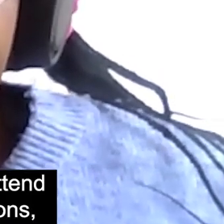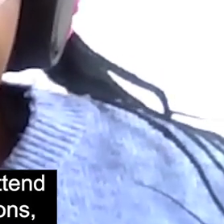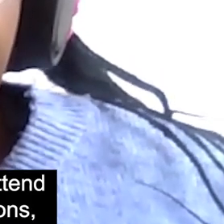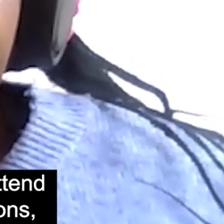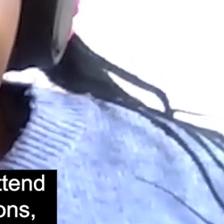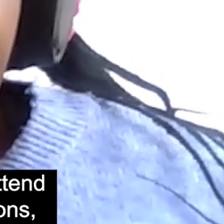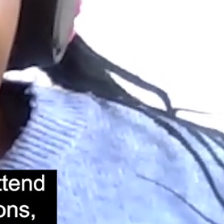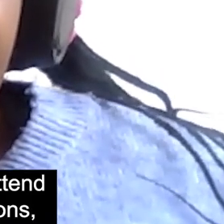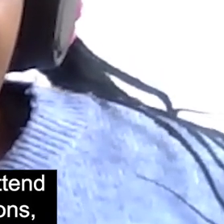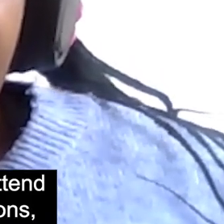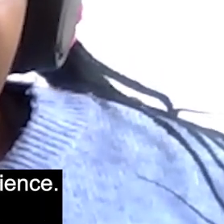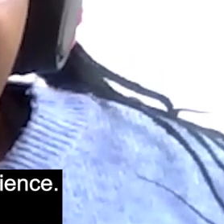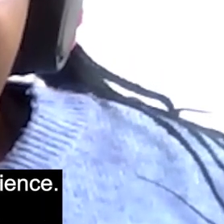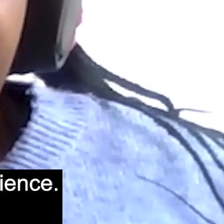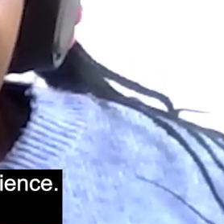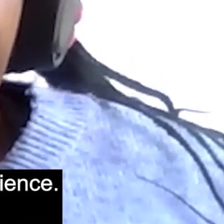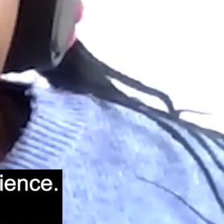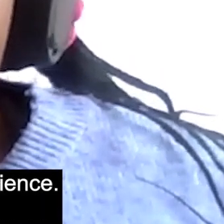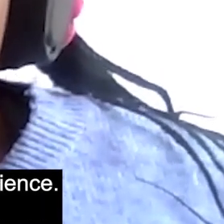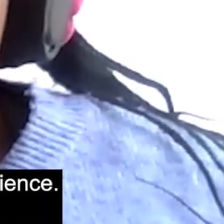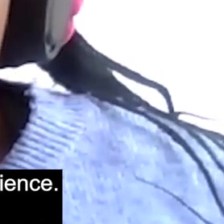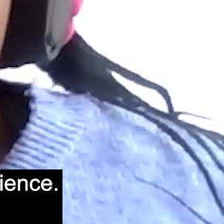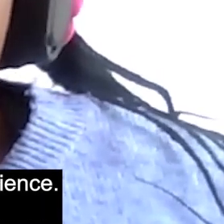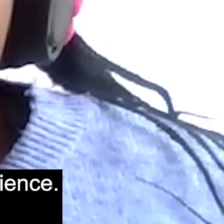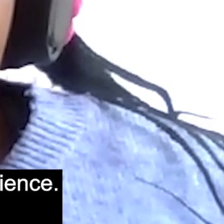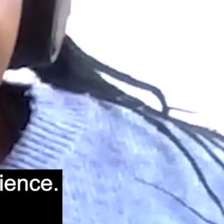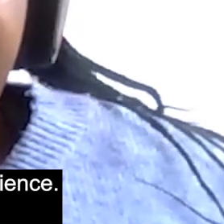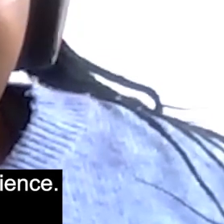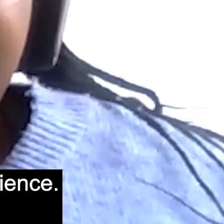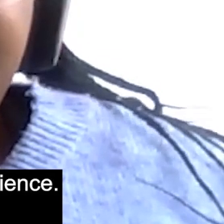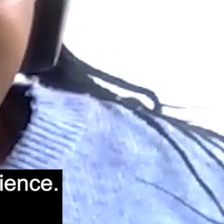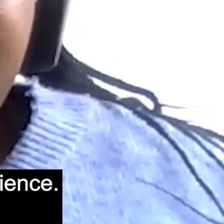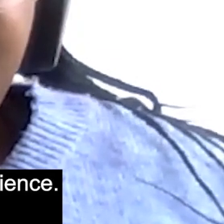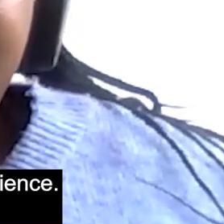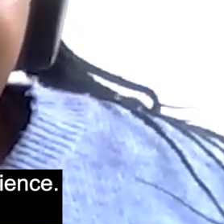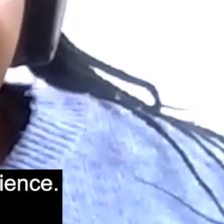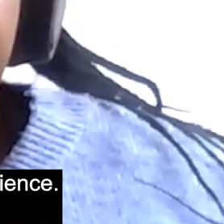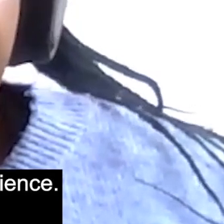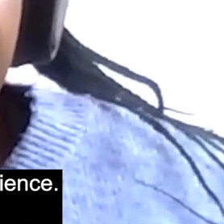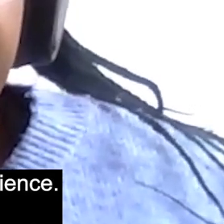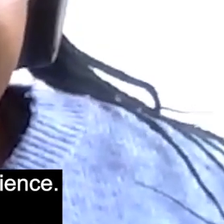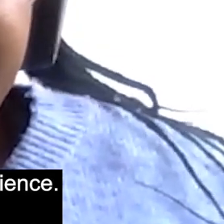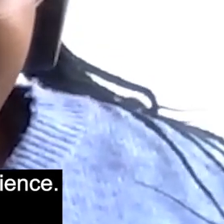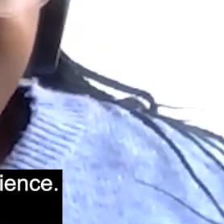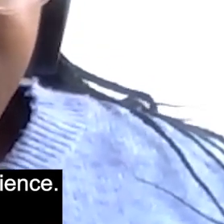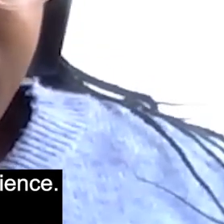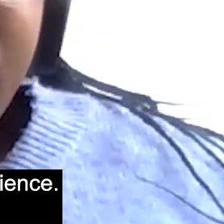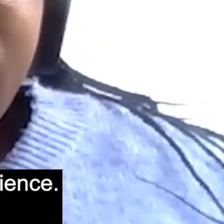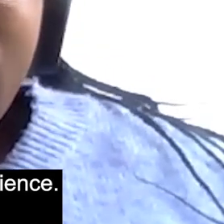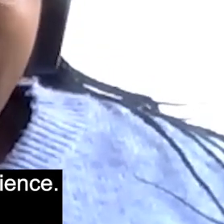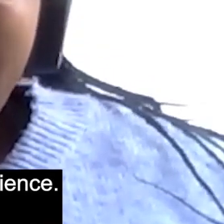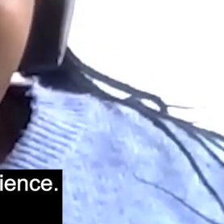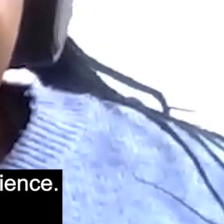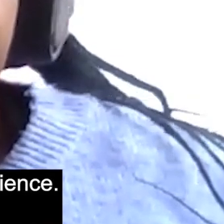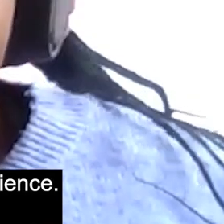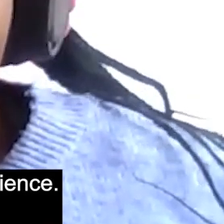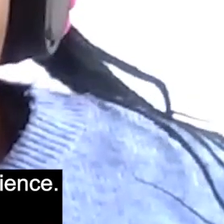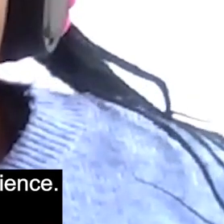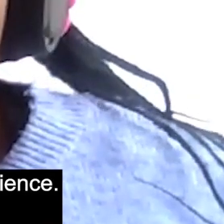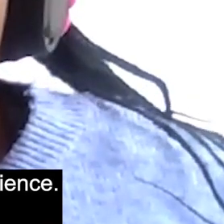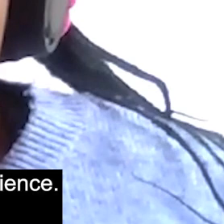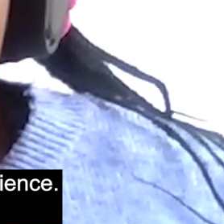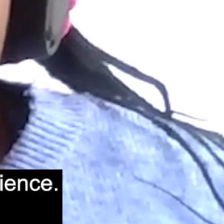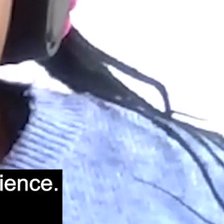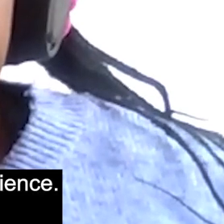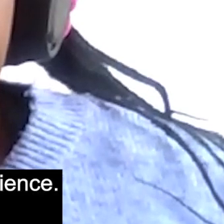qualifications, even though it wasn't a fully inclusive experience. I also know that